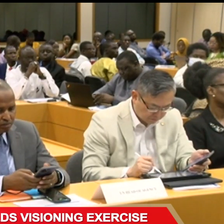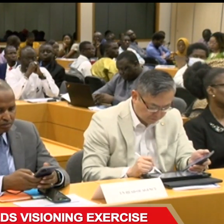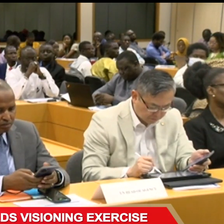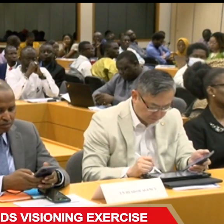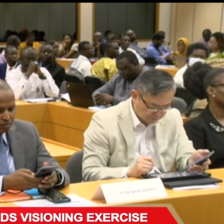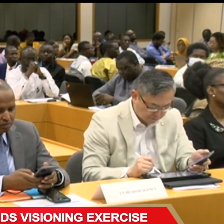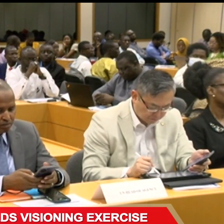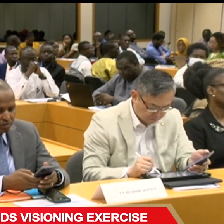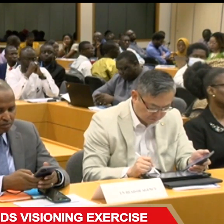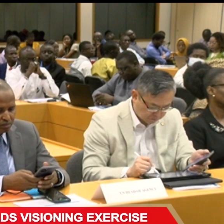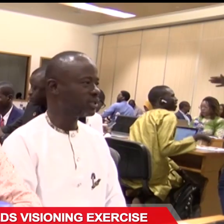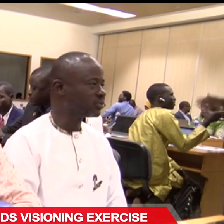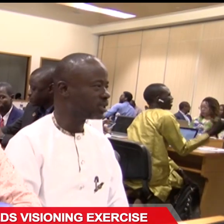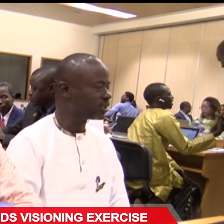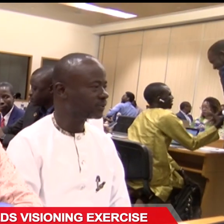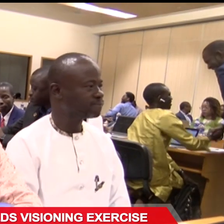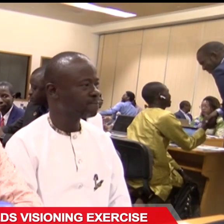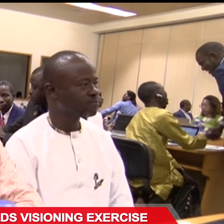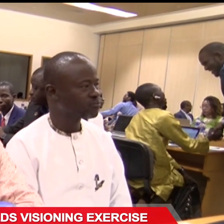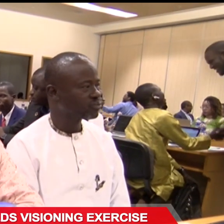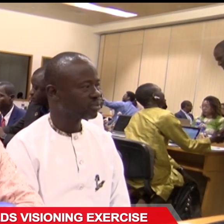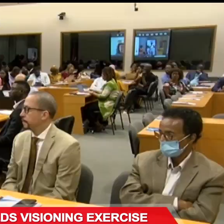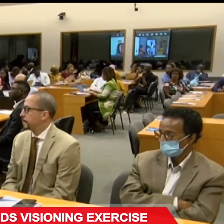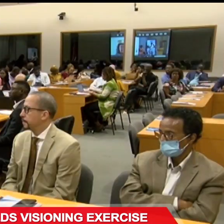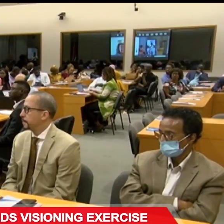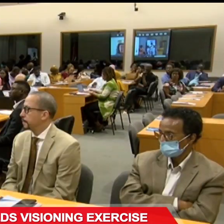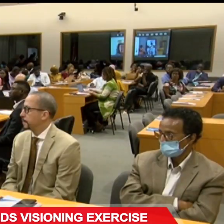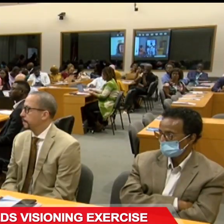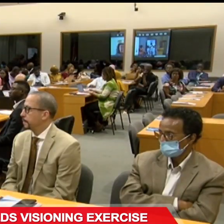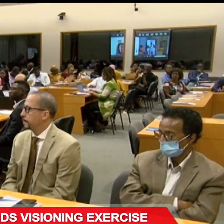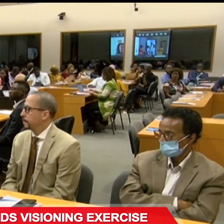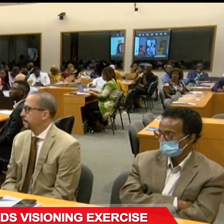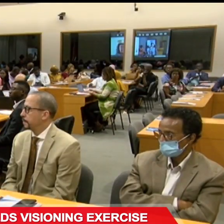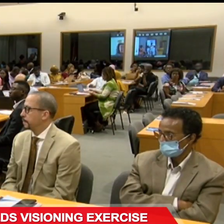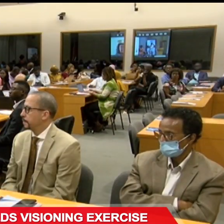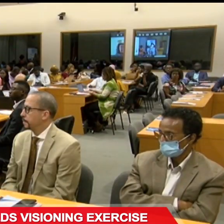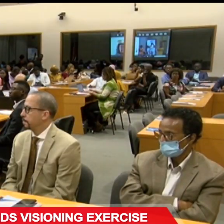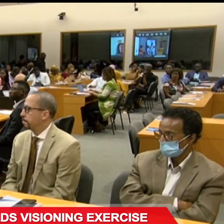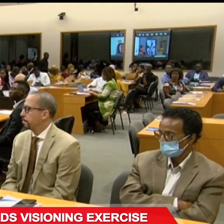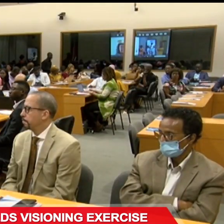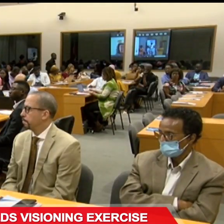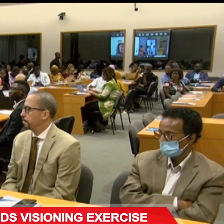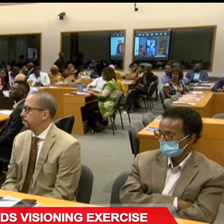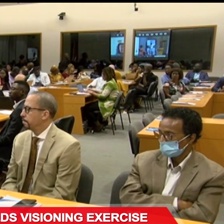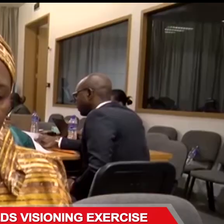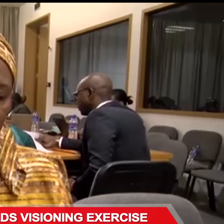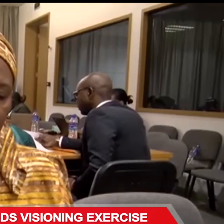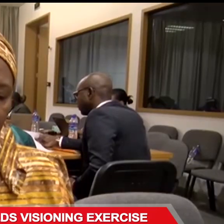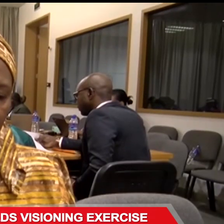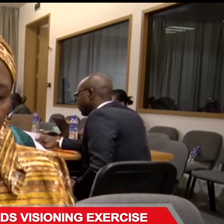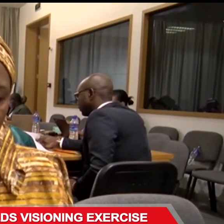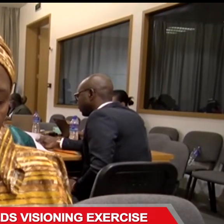Ms. Seraphine Wakana, is historic and important in supporting the elaboration of the UN cooperation framework in the Gambia